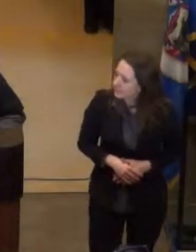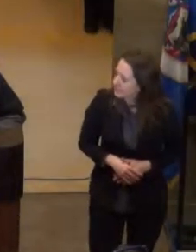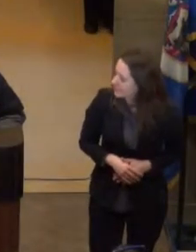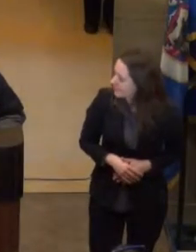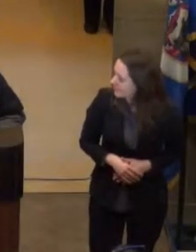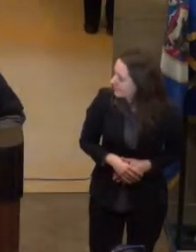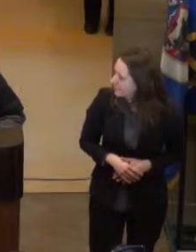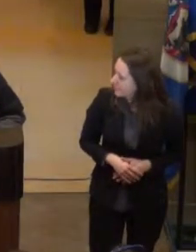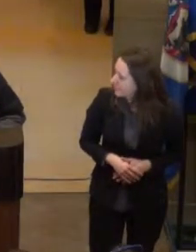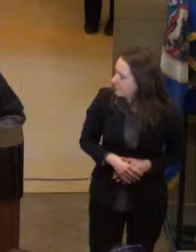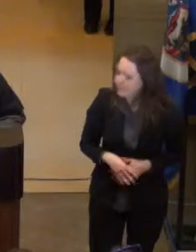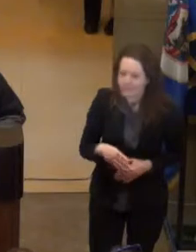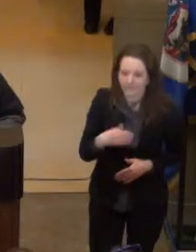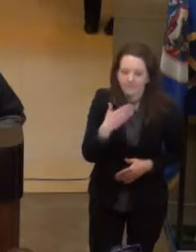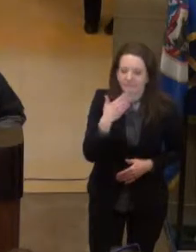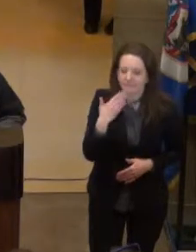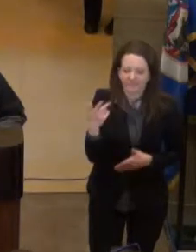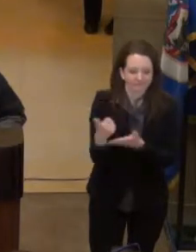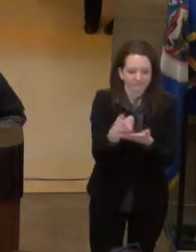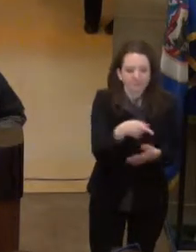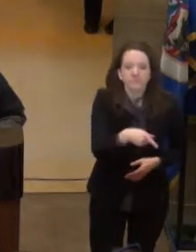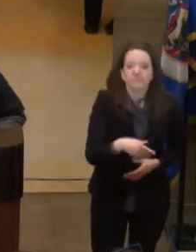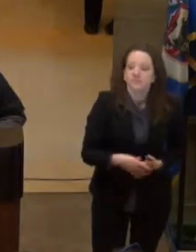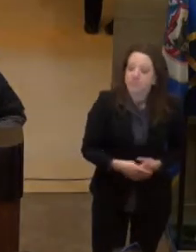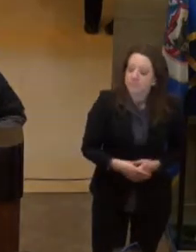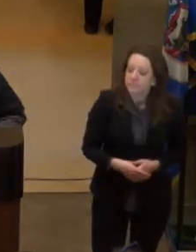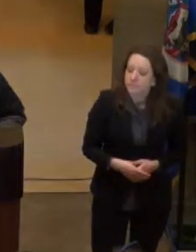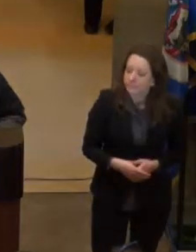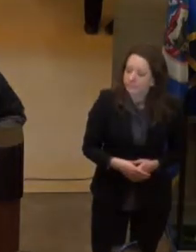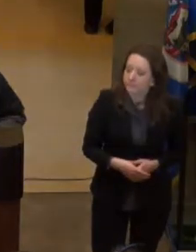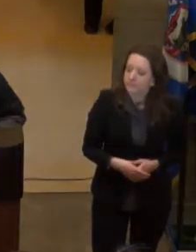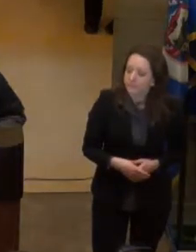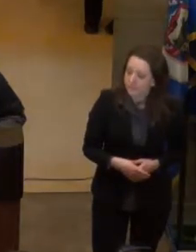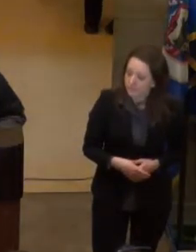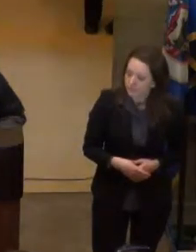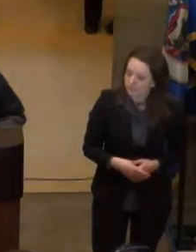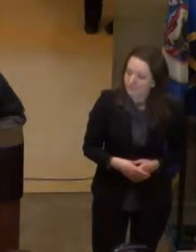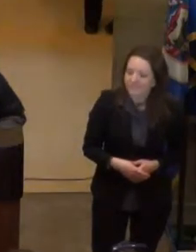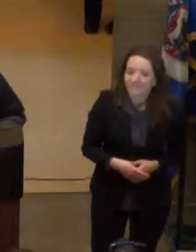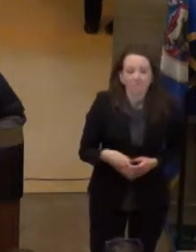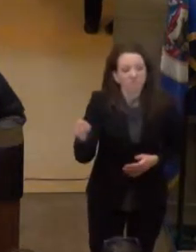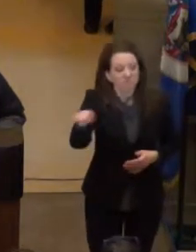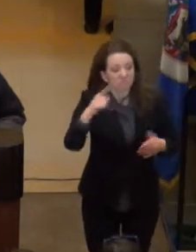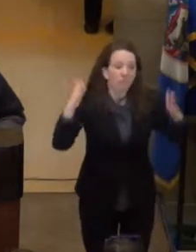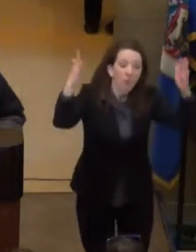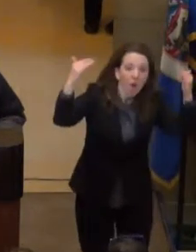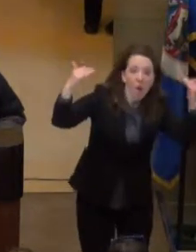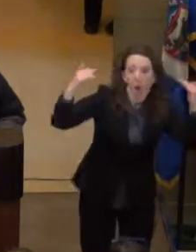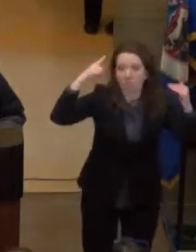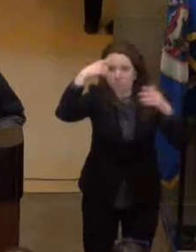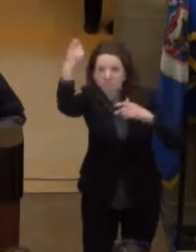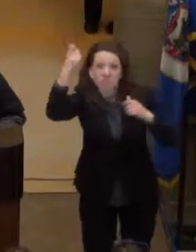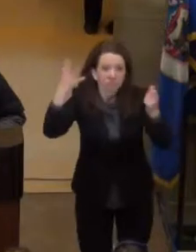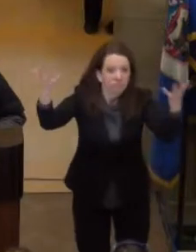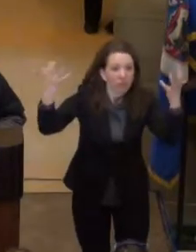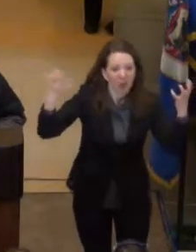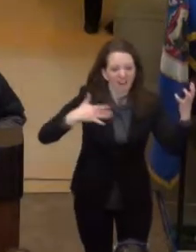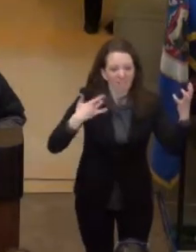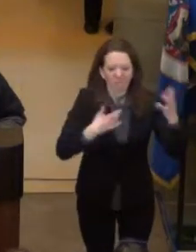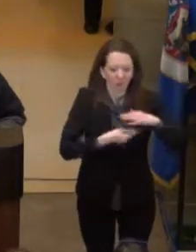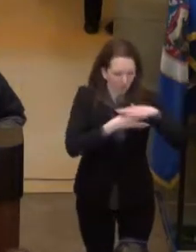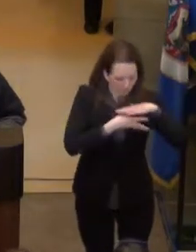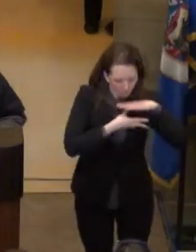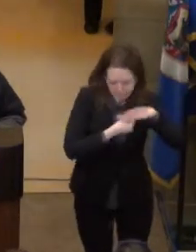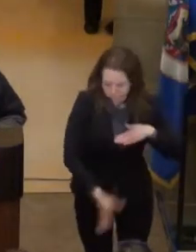Thanks. This can cut down their hopes and dreams. They need help to